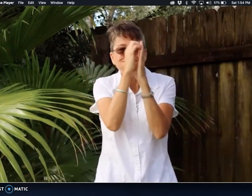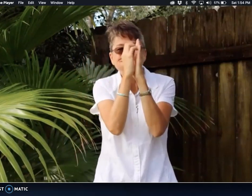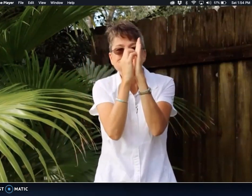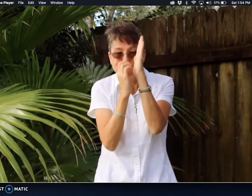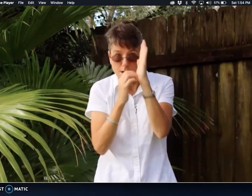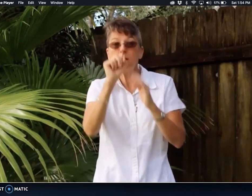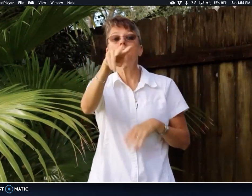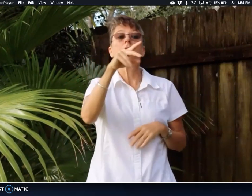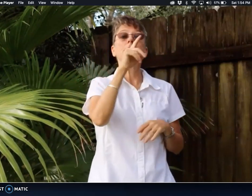You'll have to